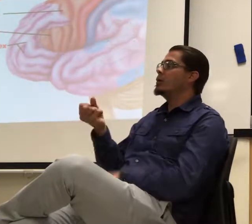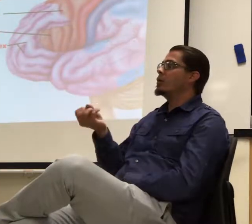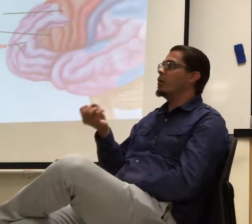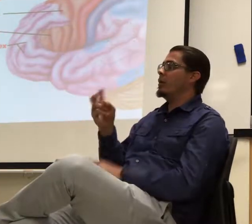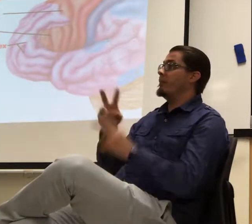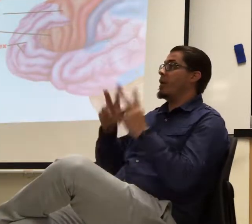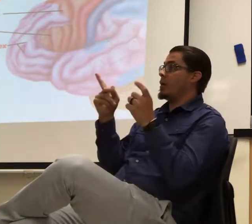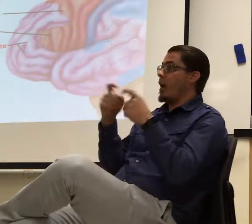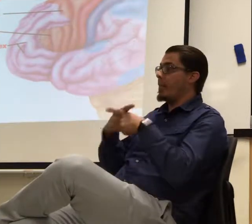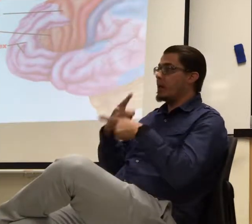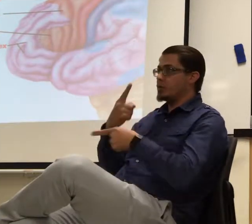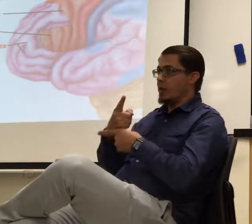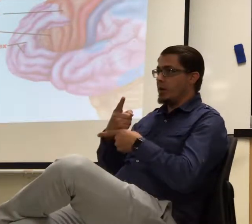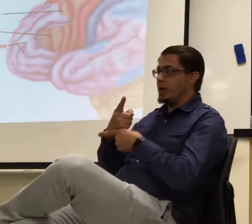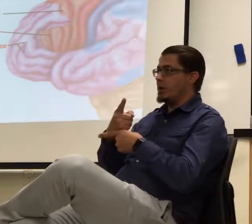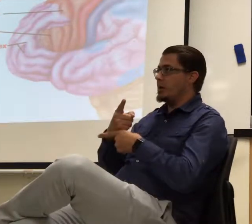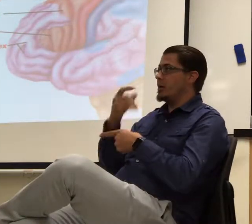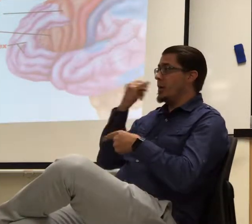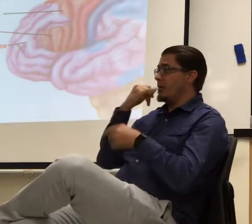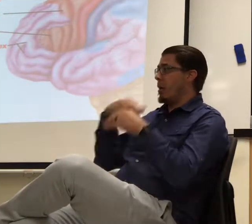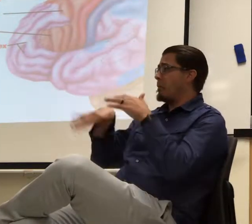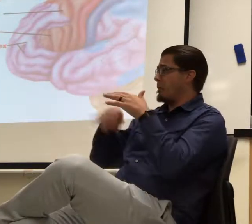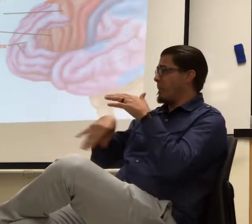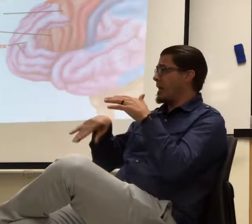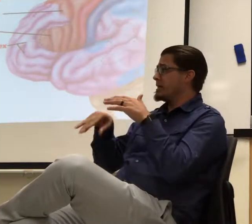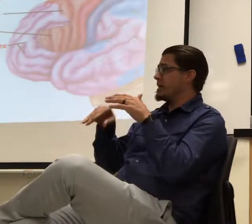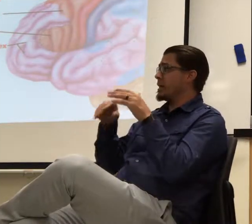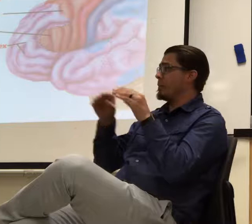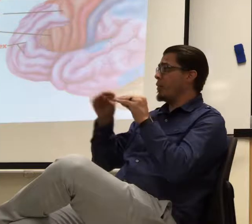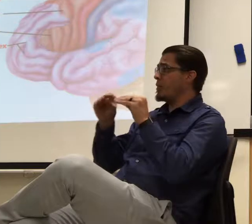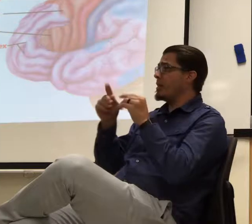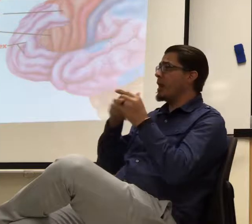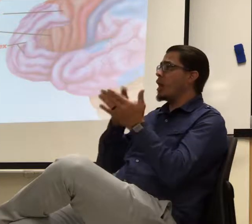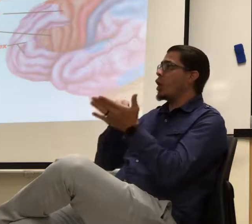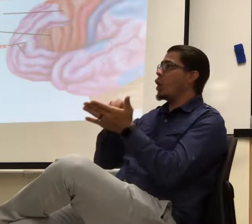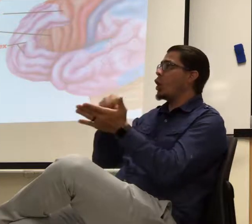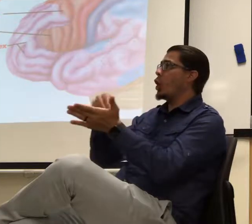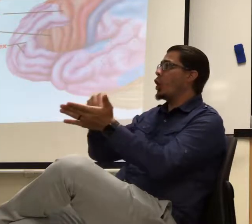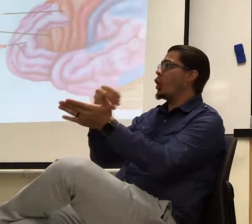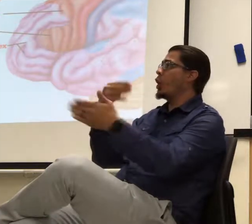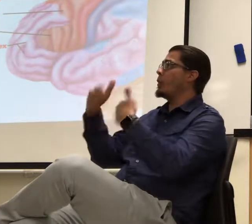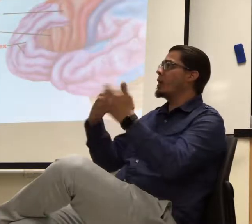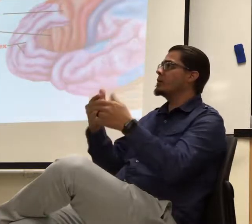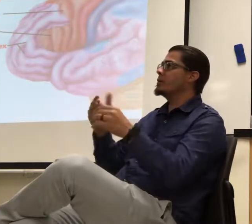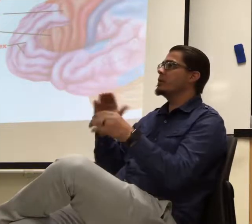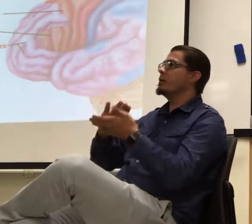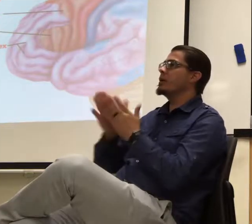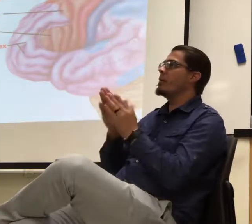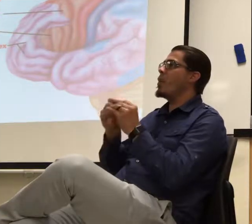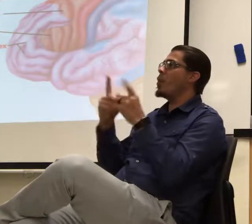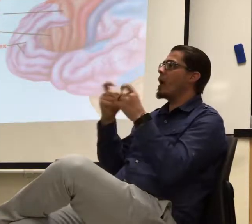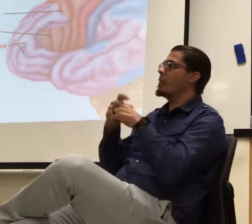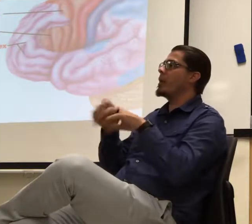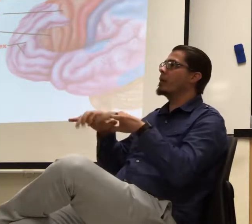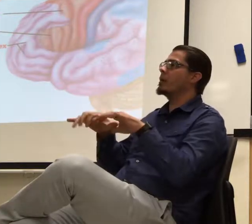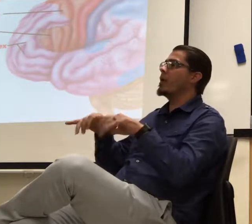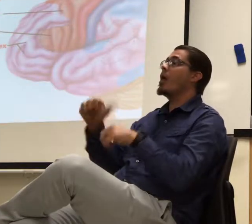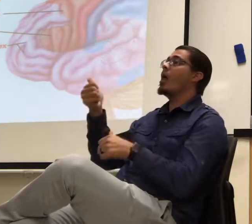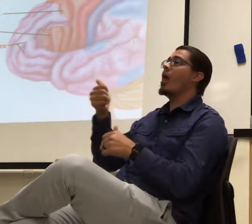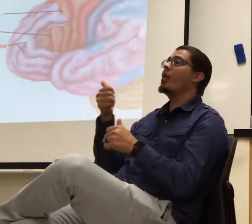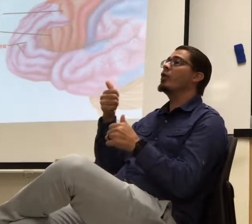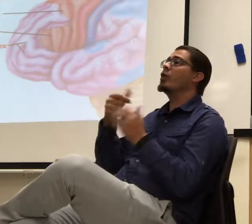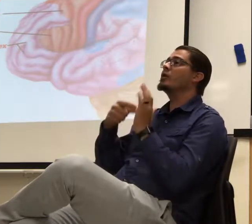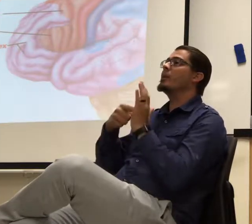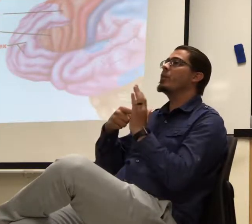It's very complex. You take basic movements and learn in the learning process, they become more complex one. Another common example